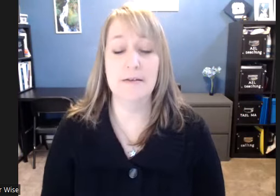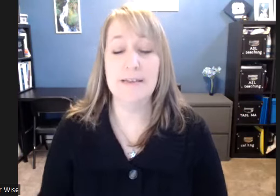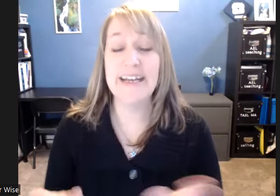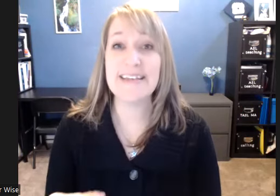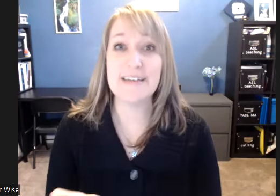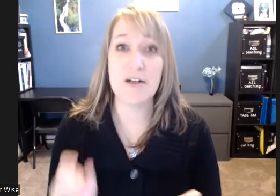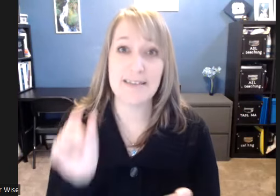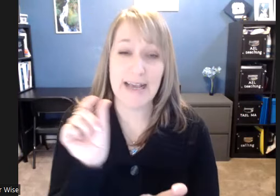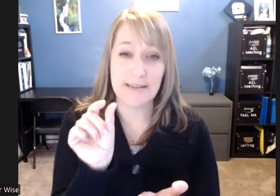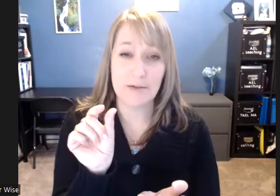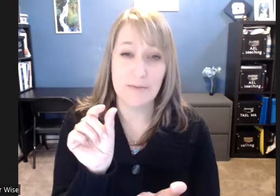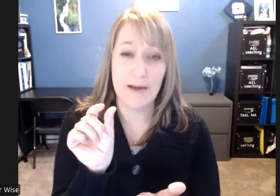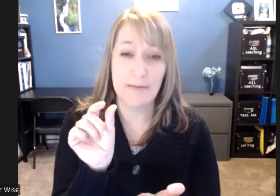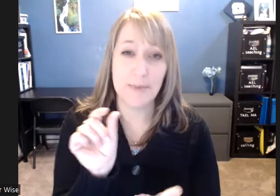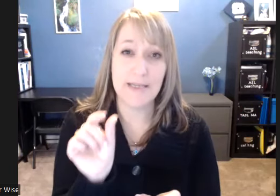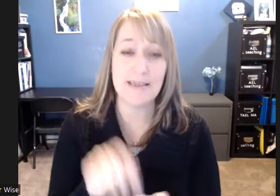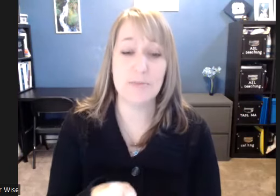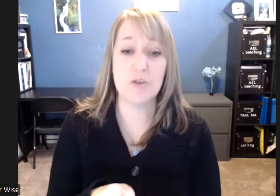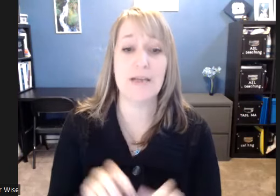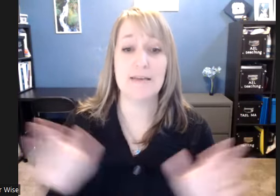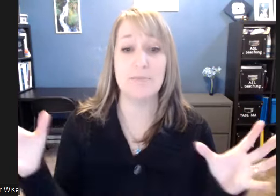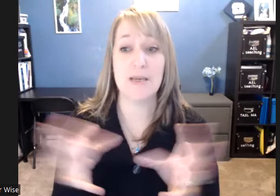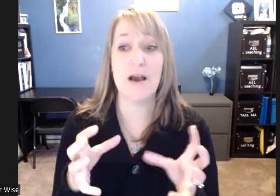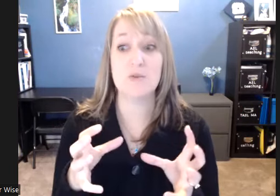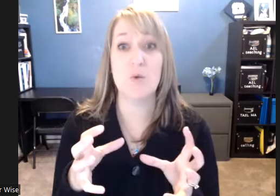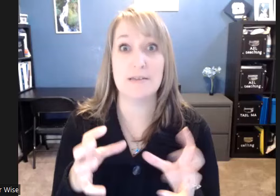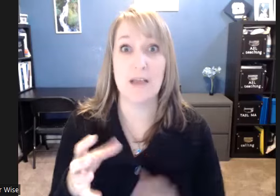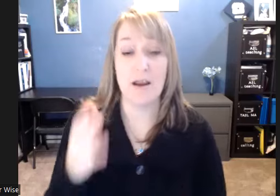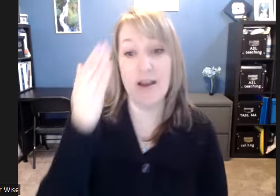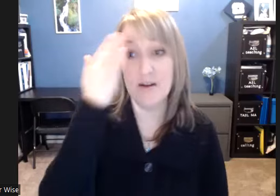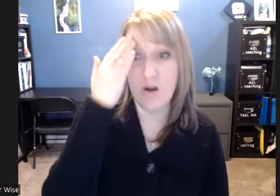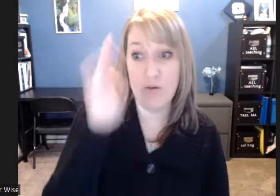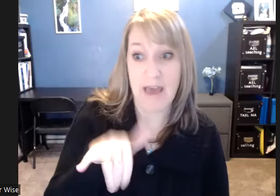in ASL glass, it has a little plus in between because it becomes one sign, right? Know that